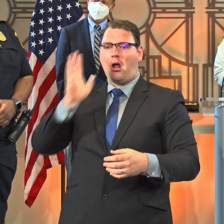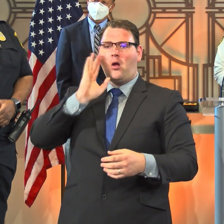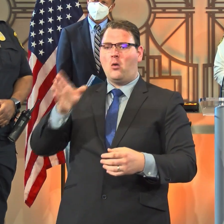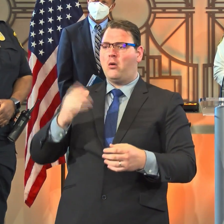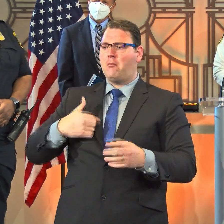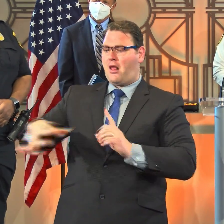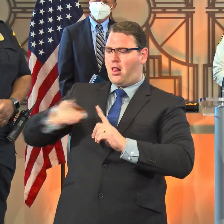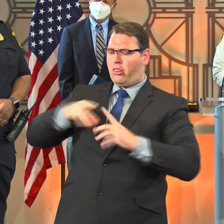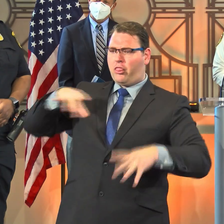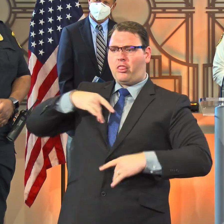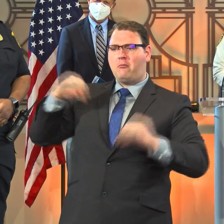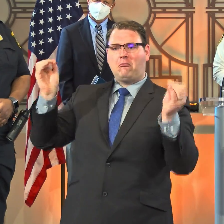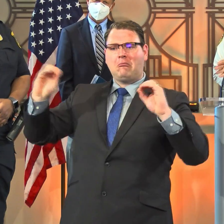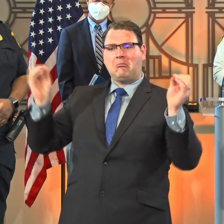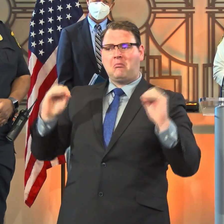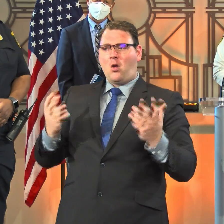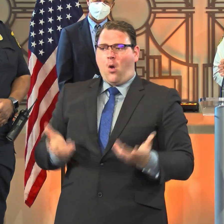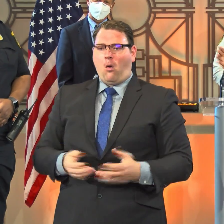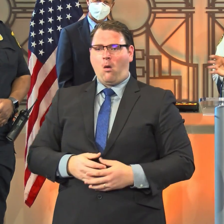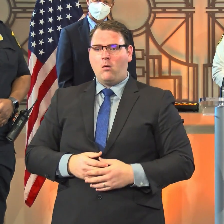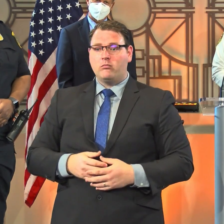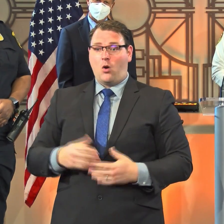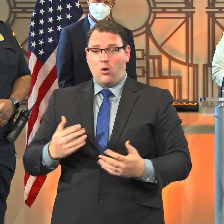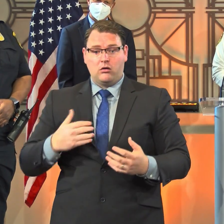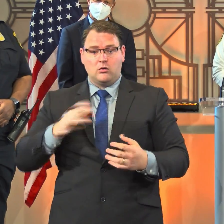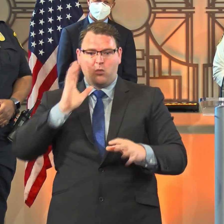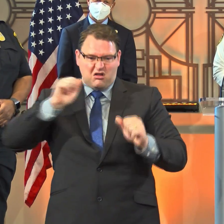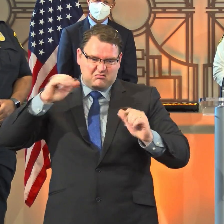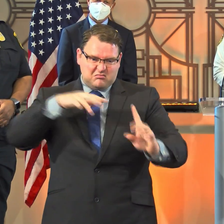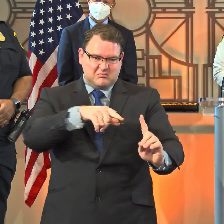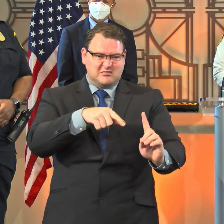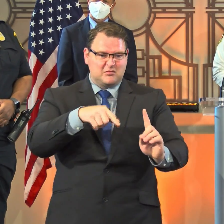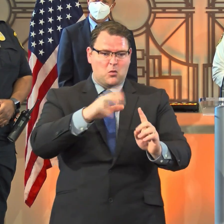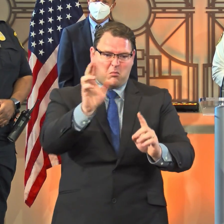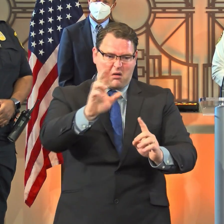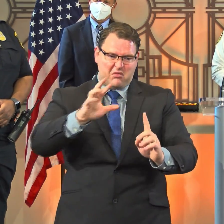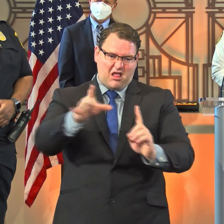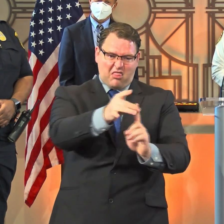you because you are a Republican and just go at the other.